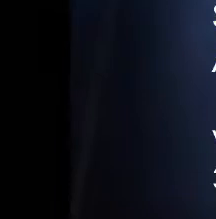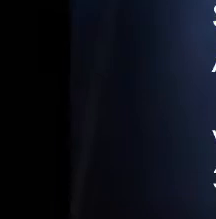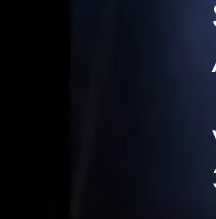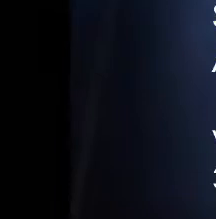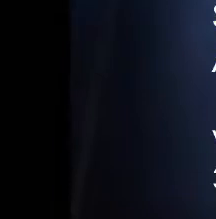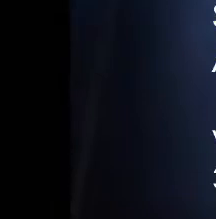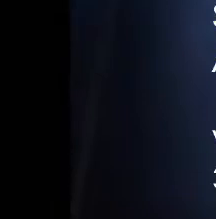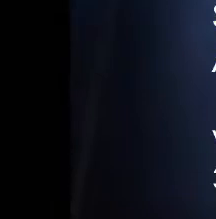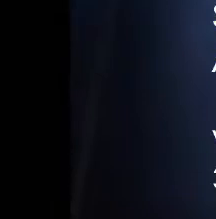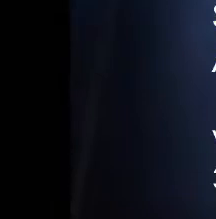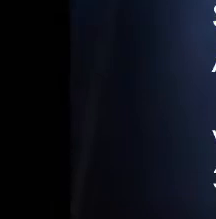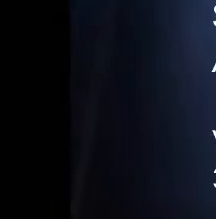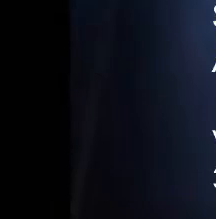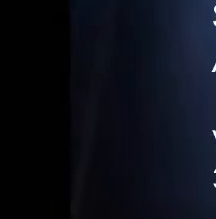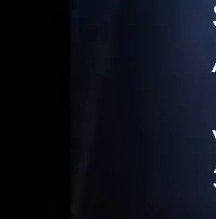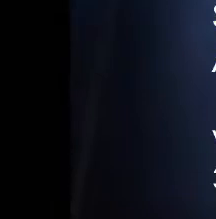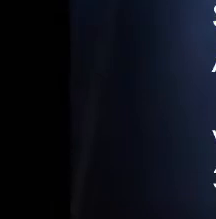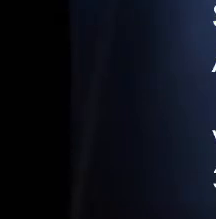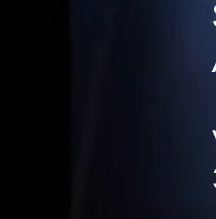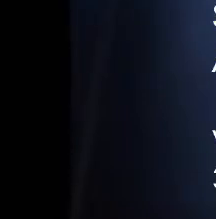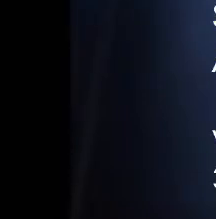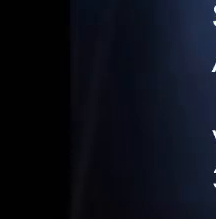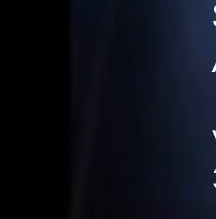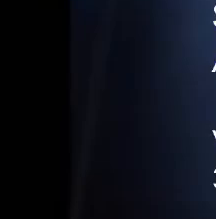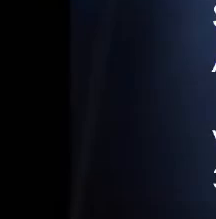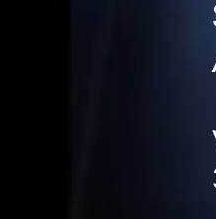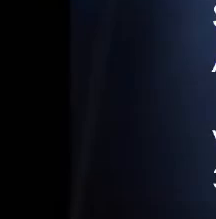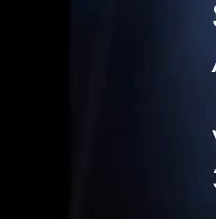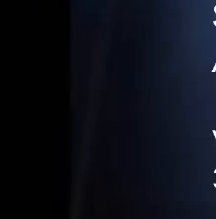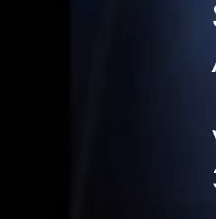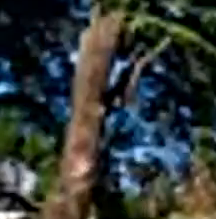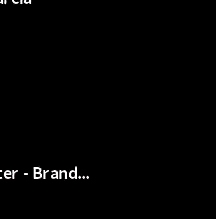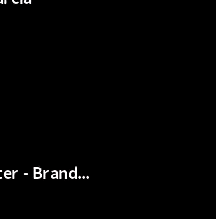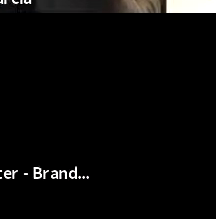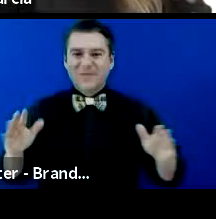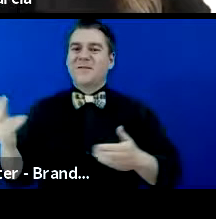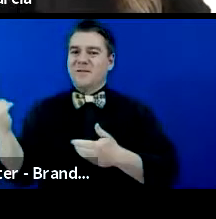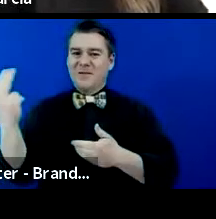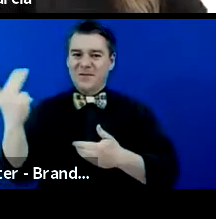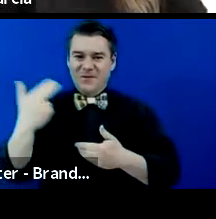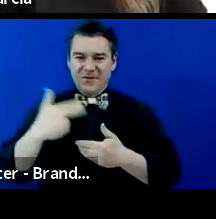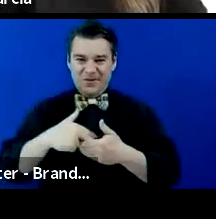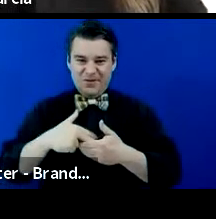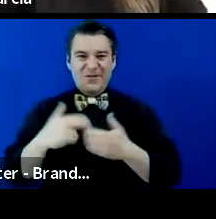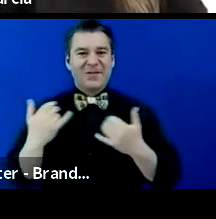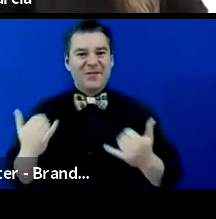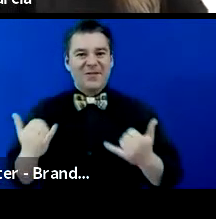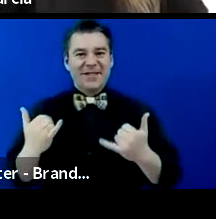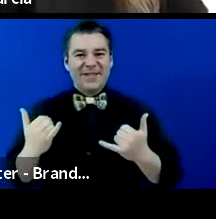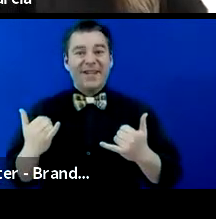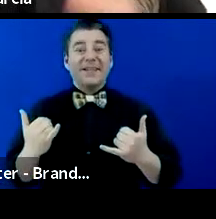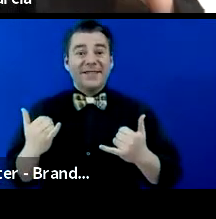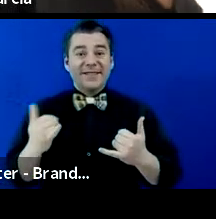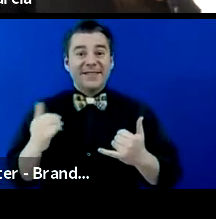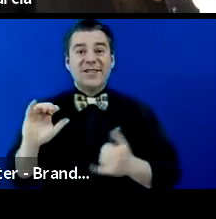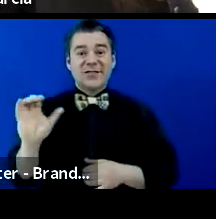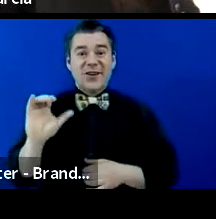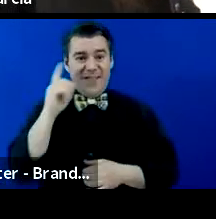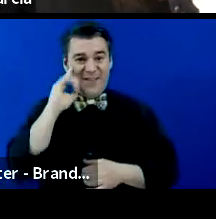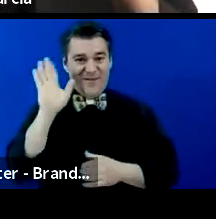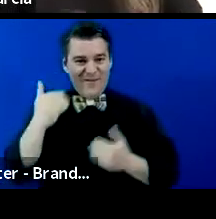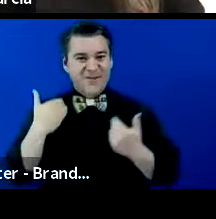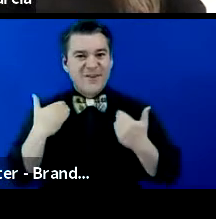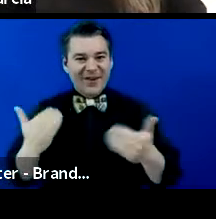most of our participants who have been able to join us today. So yes, Charlotte, I think we're going to go ahead